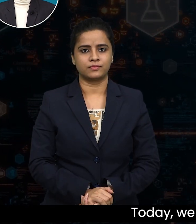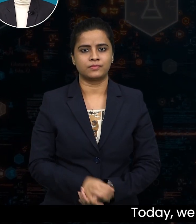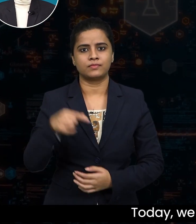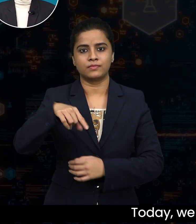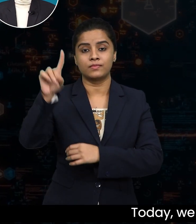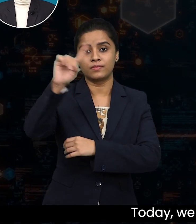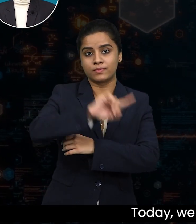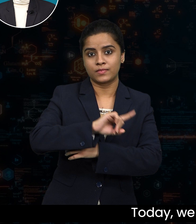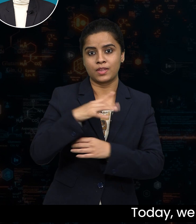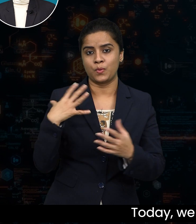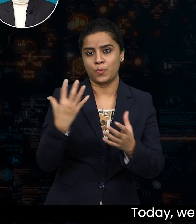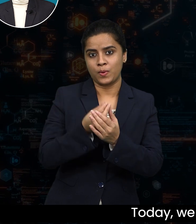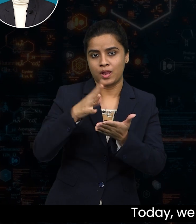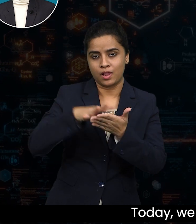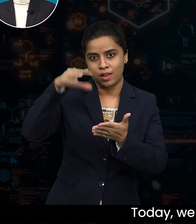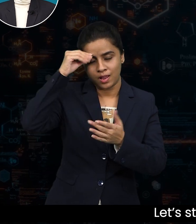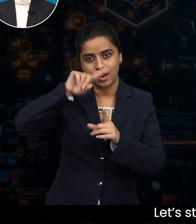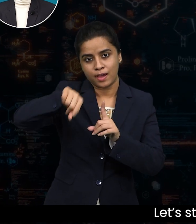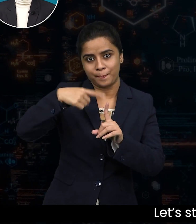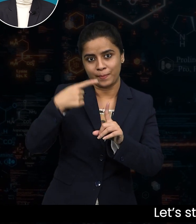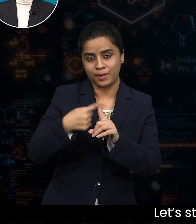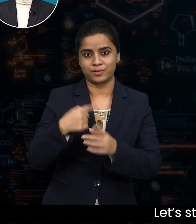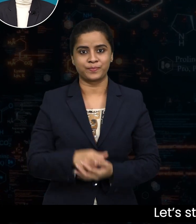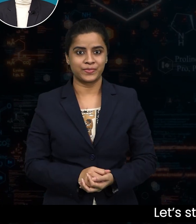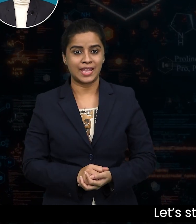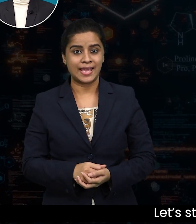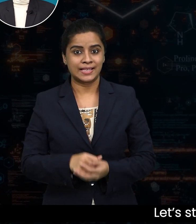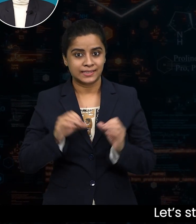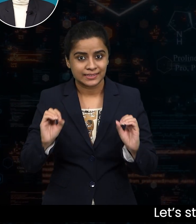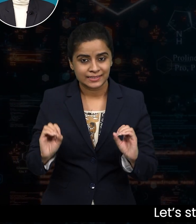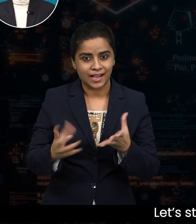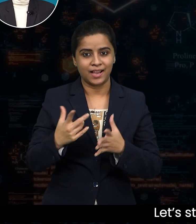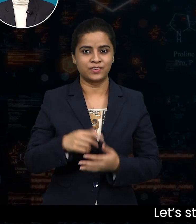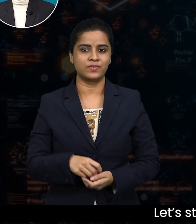Today, we will learn about them. Let's start with me, Bindu.